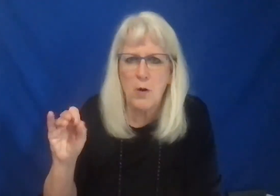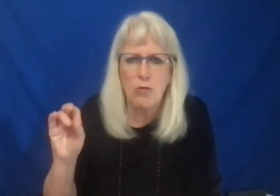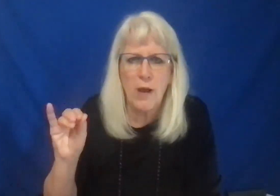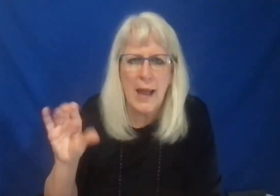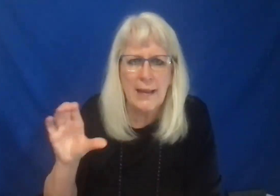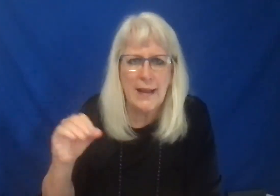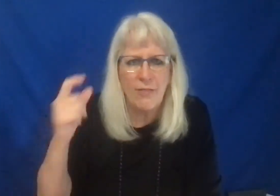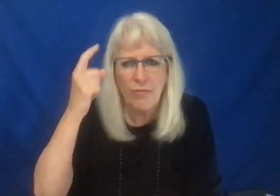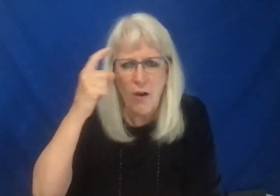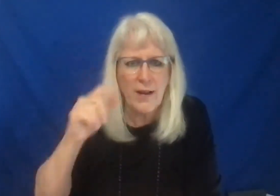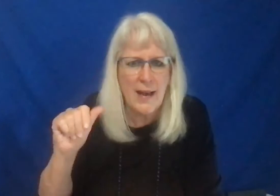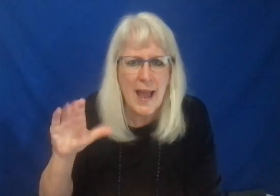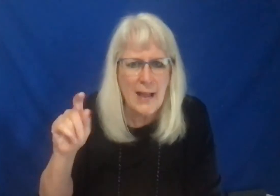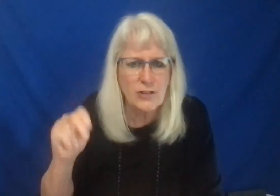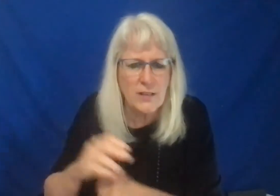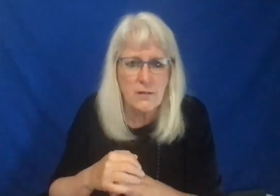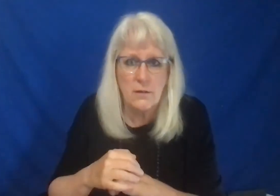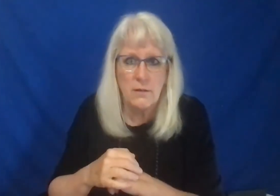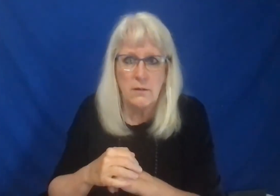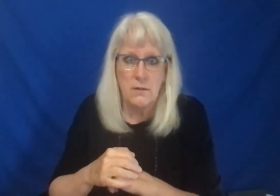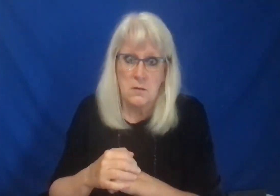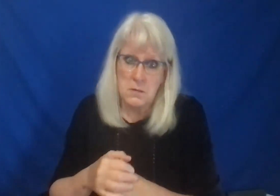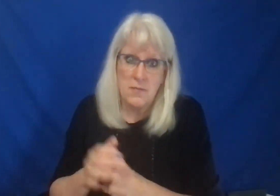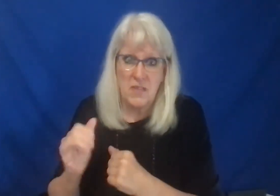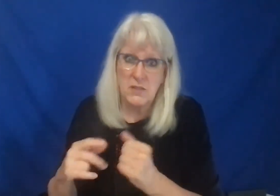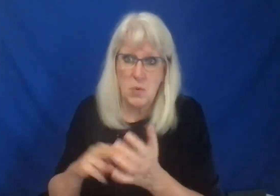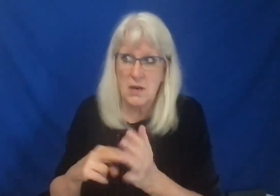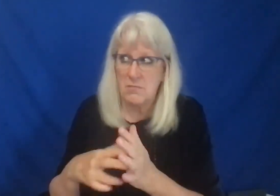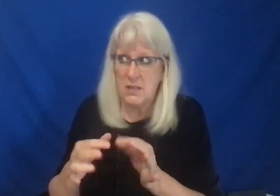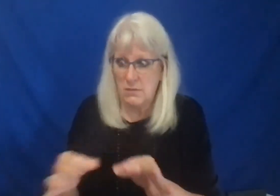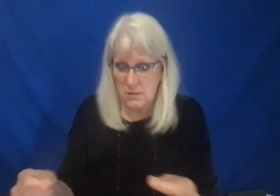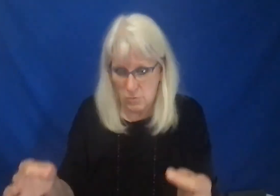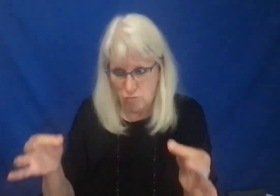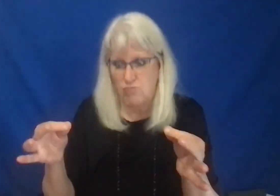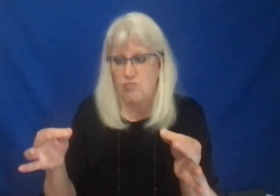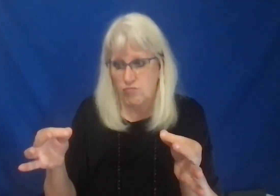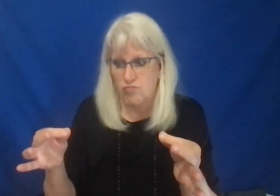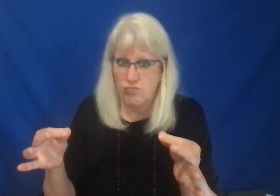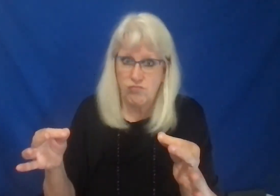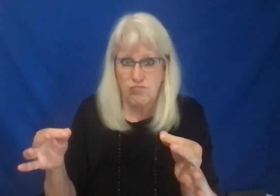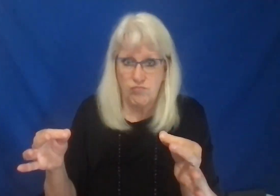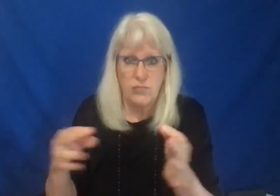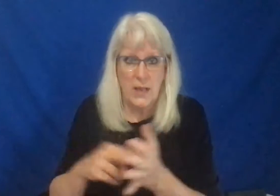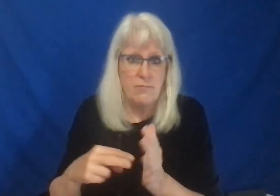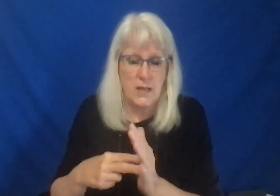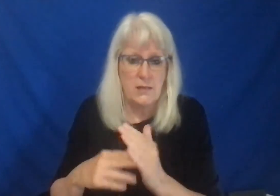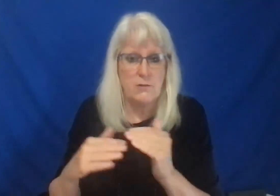be democratic in thought and action. It means to be, to keep an open